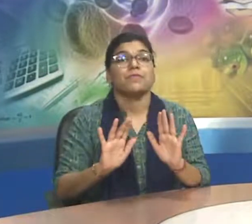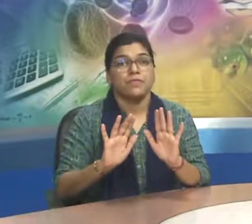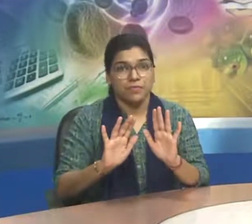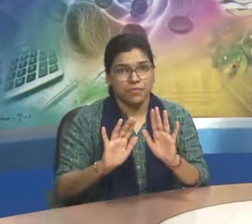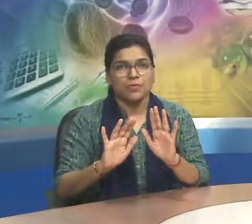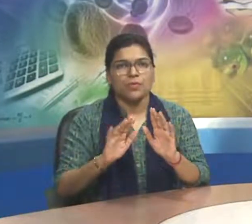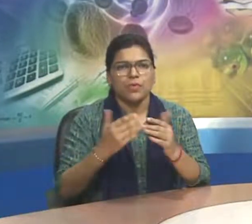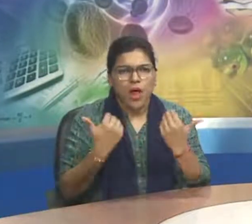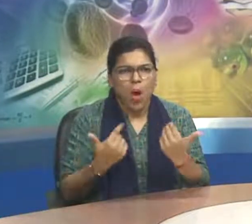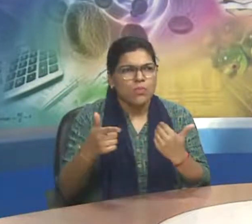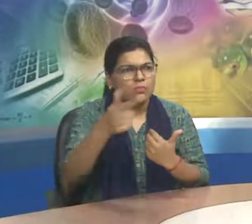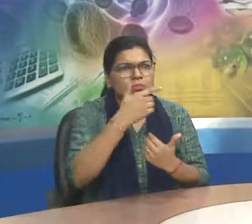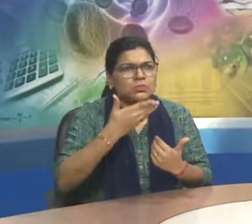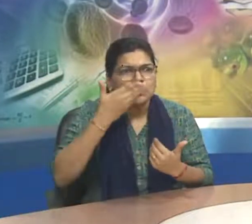and also the gas is available.